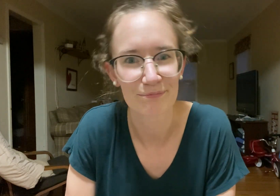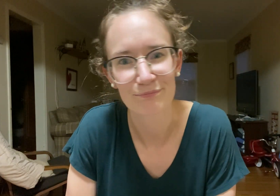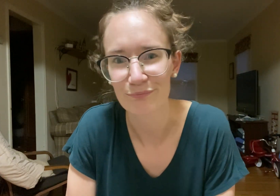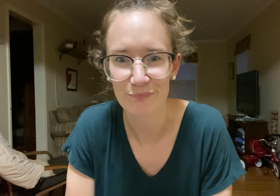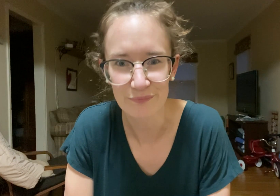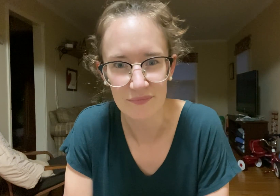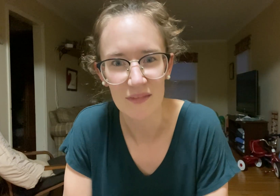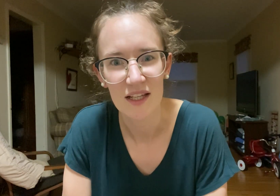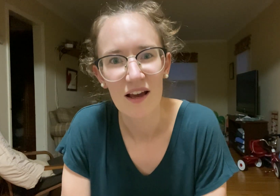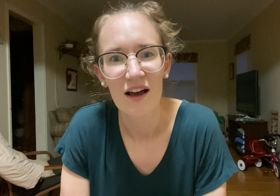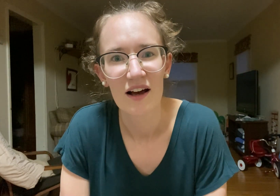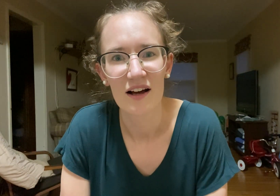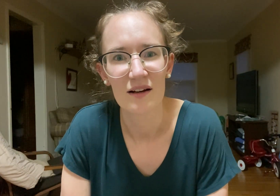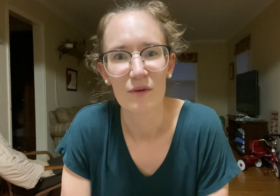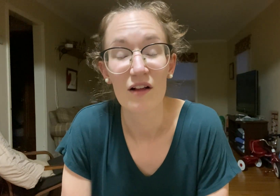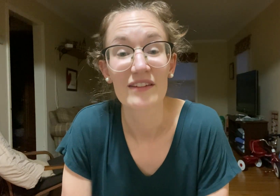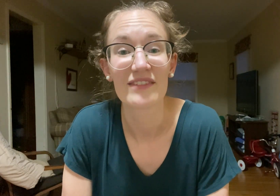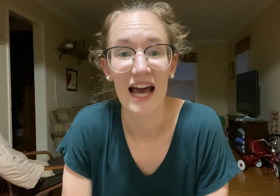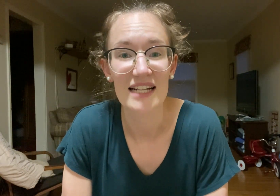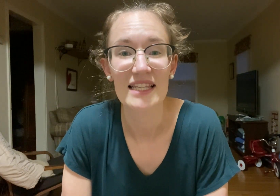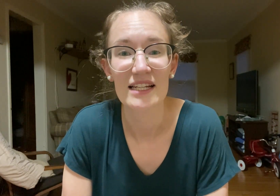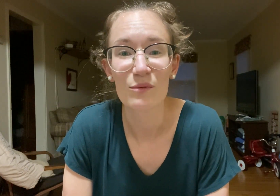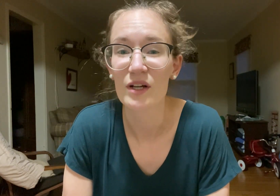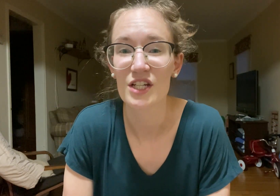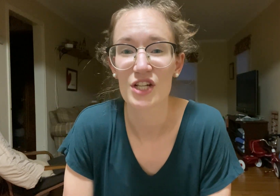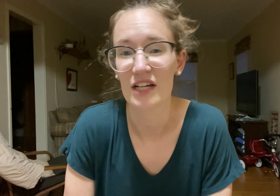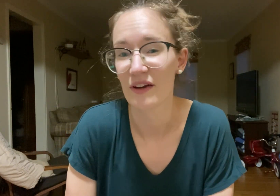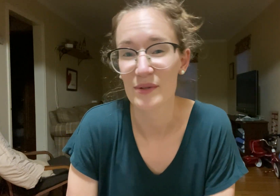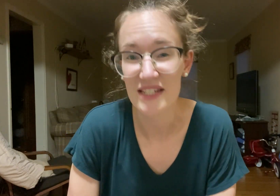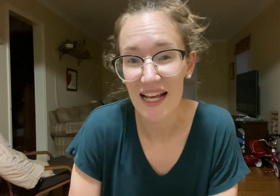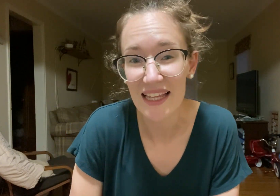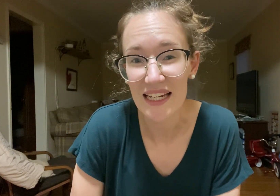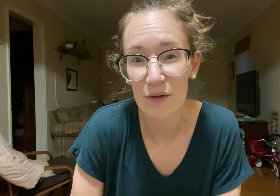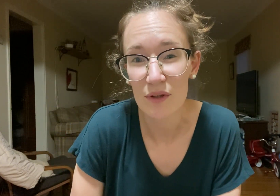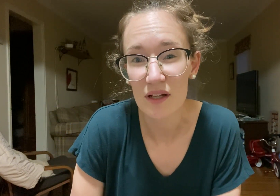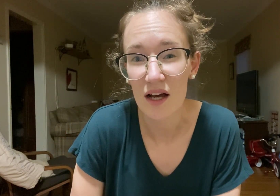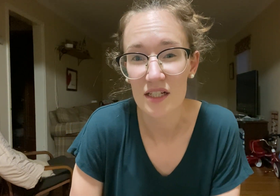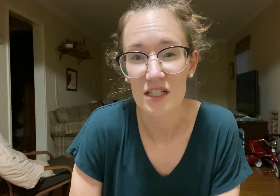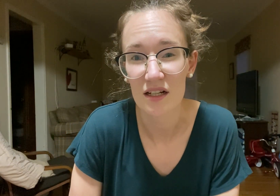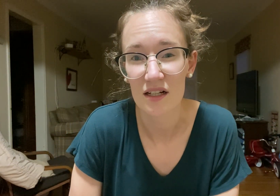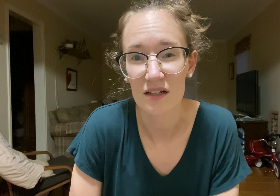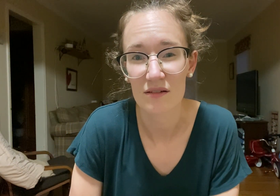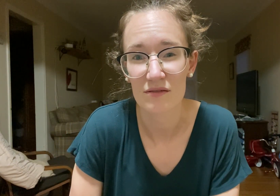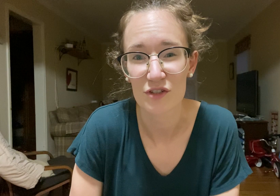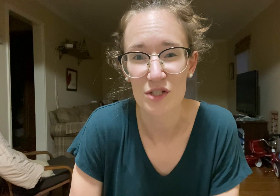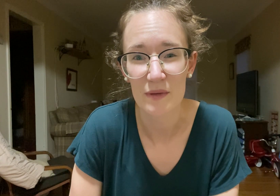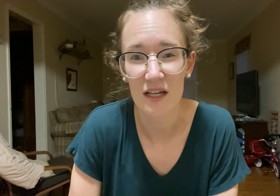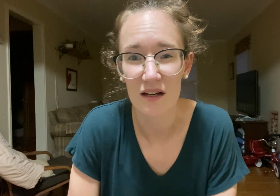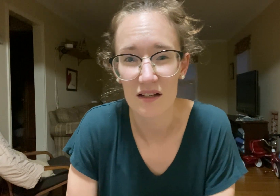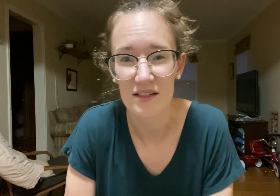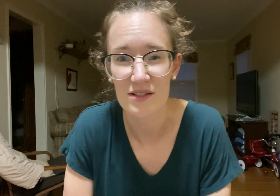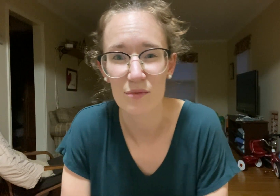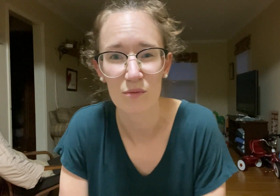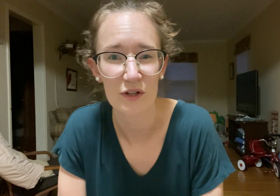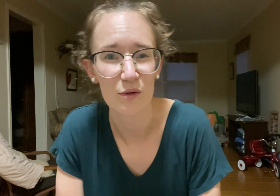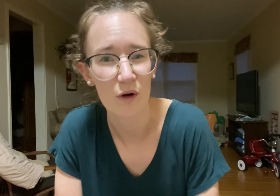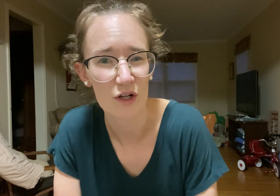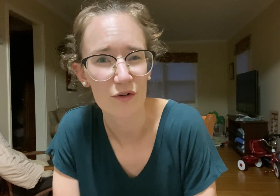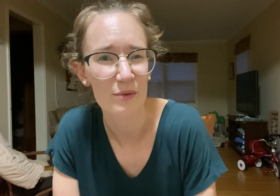and all of that. They didn't want to check if I was dilated or not, just because when your water already